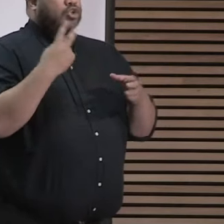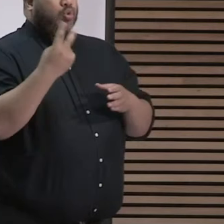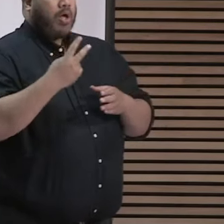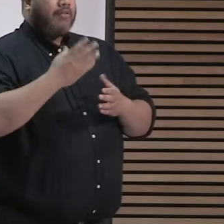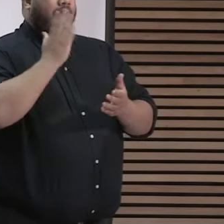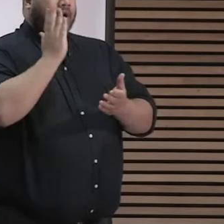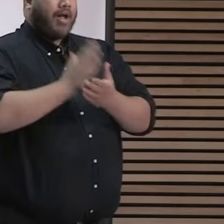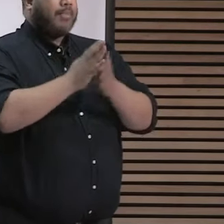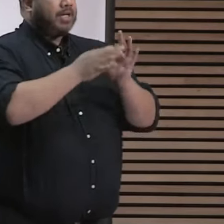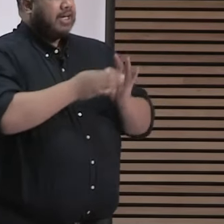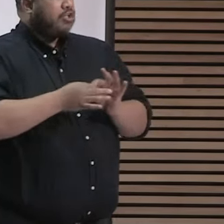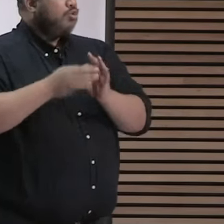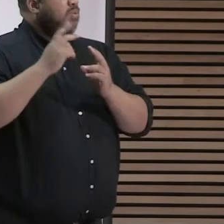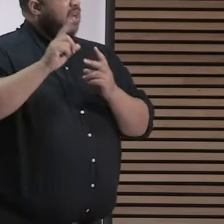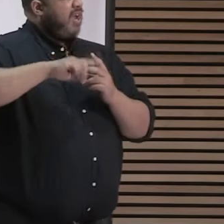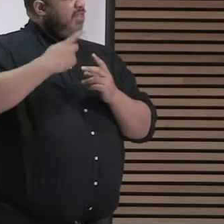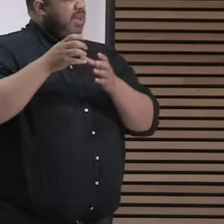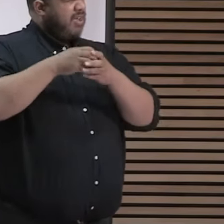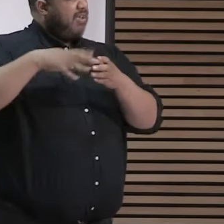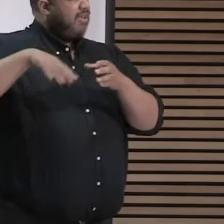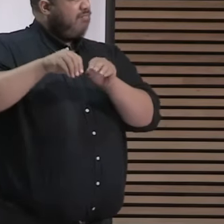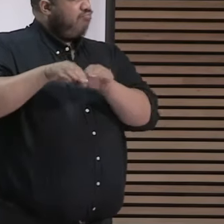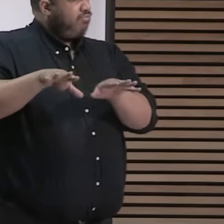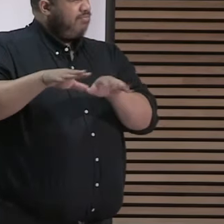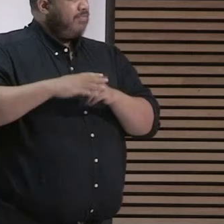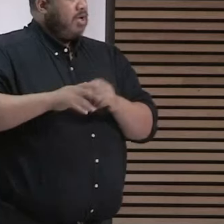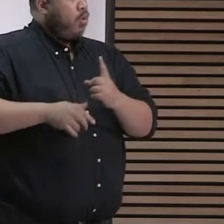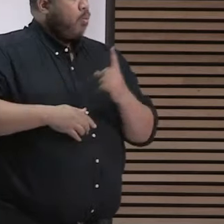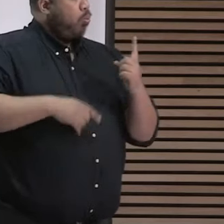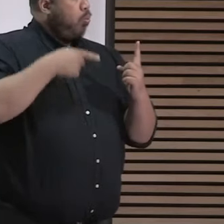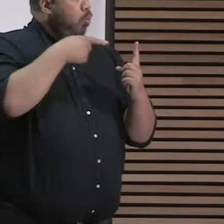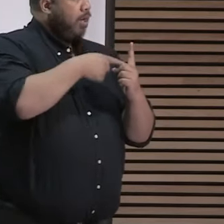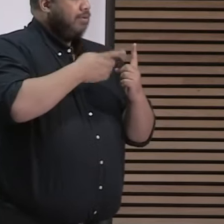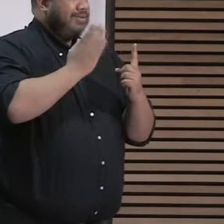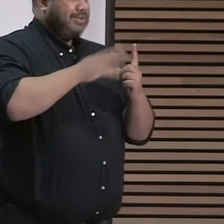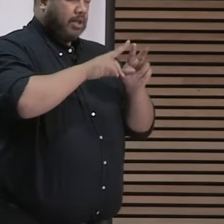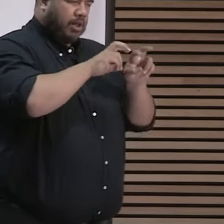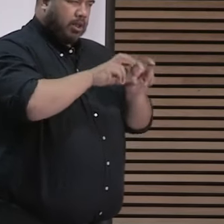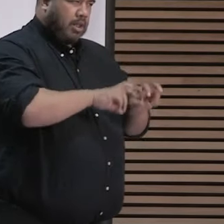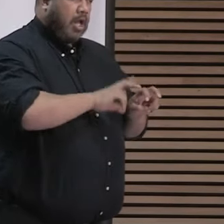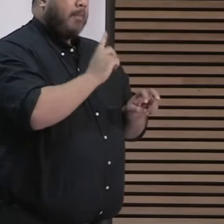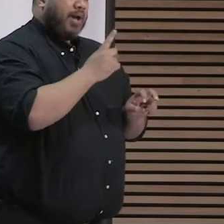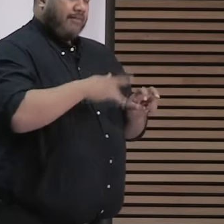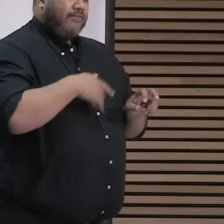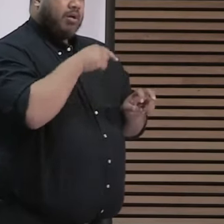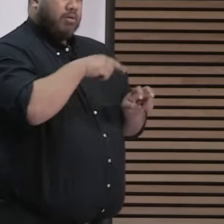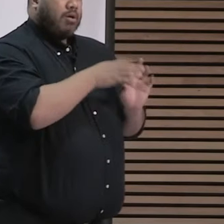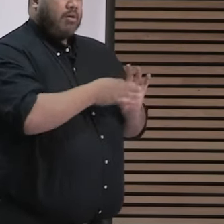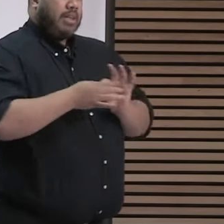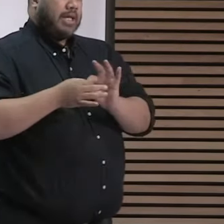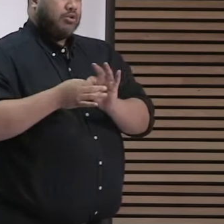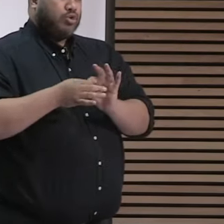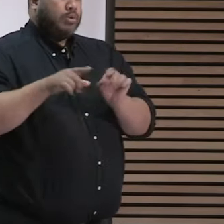in the community cluster, and one remains under investigation but is believed to be linked to the same